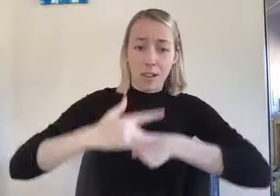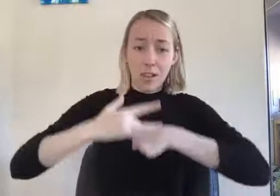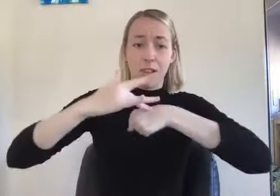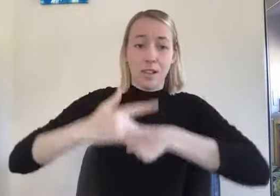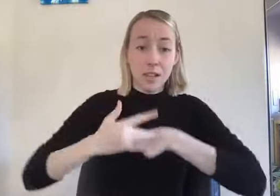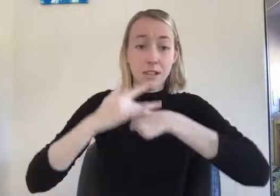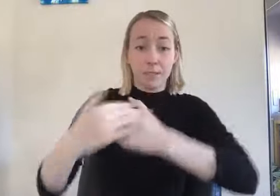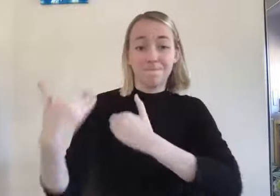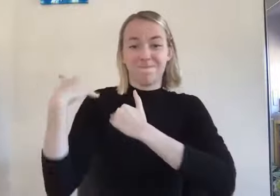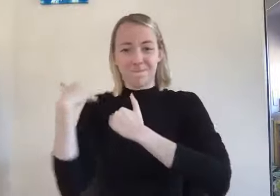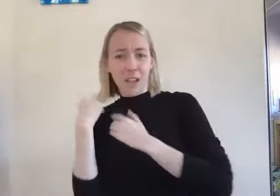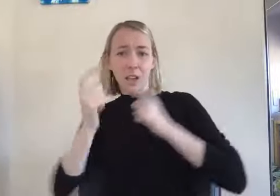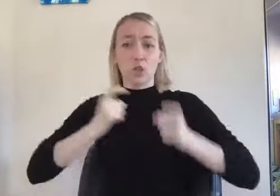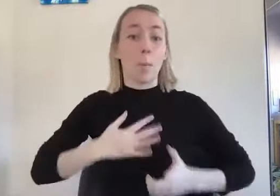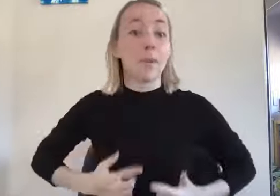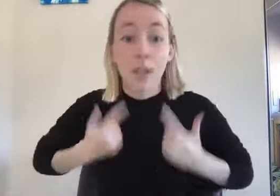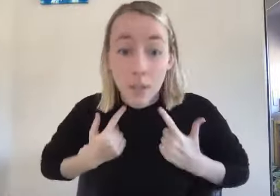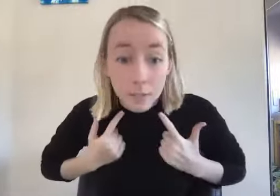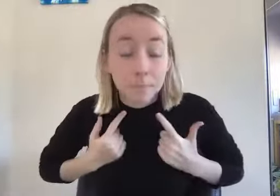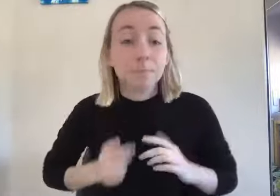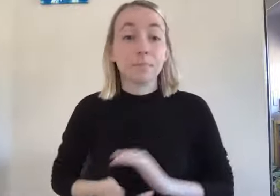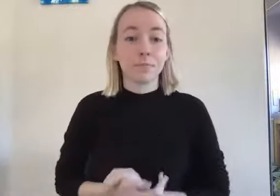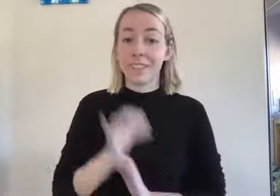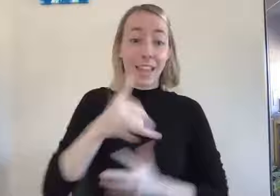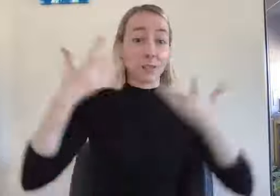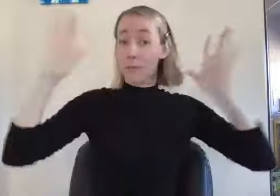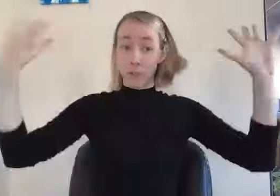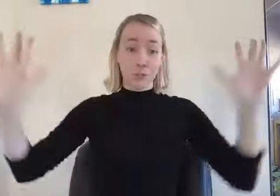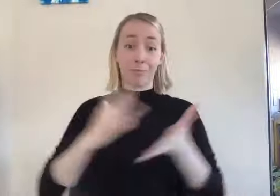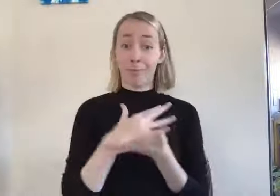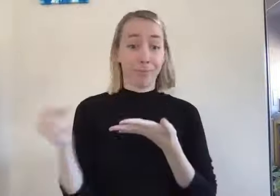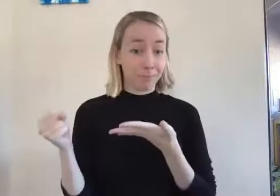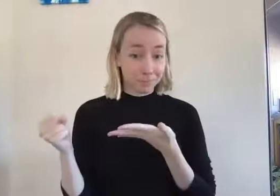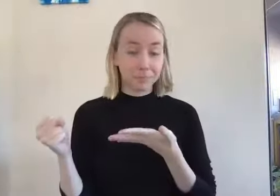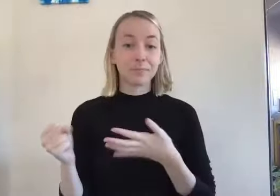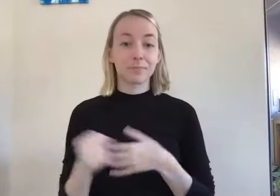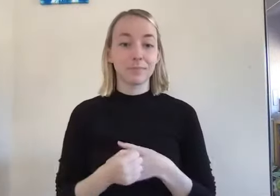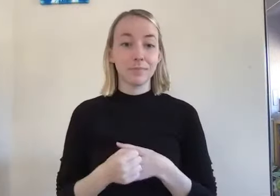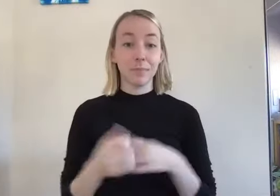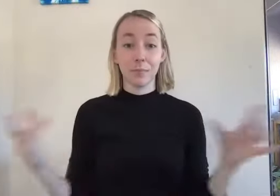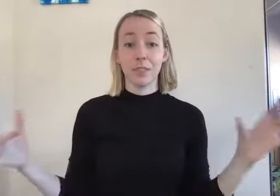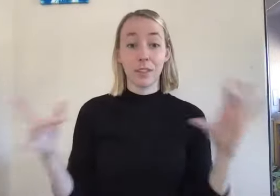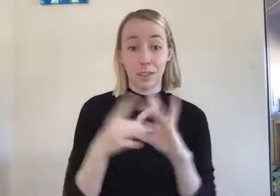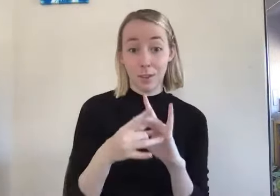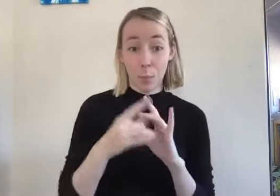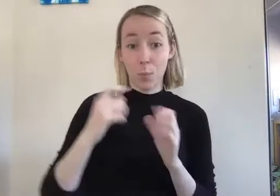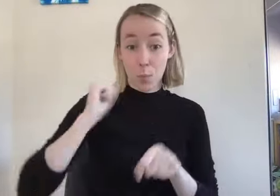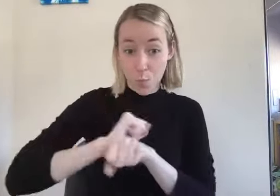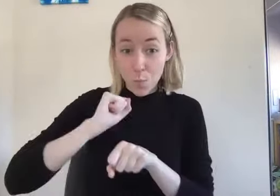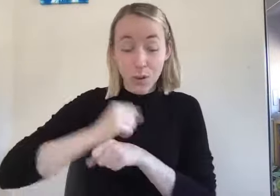me constantly, that had me, that ran my life and directed everything I did, is gone. And it's a direct result of working the 12